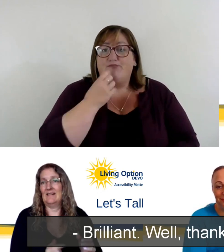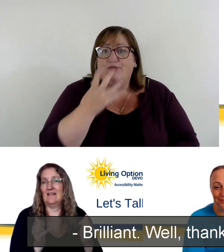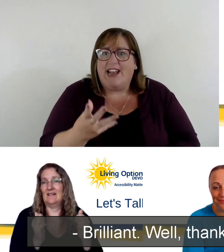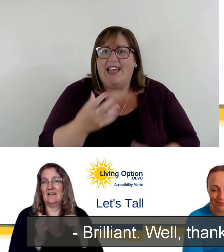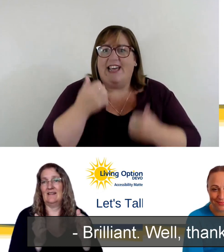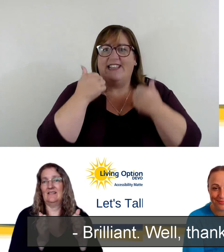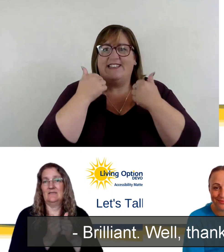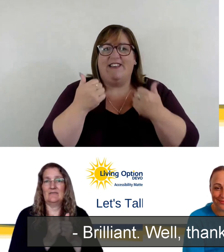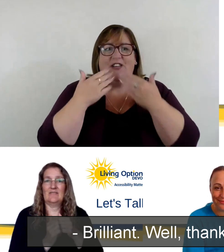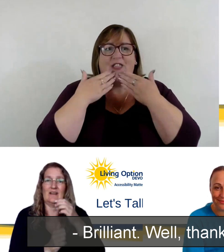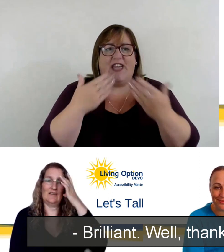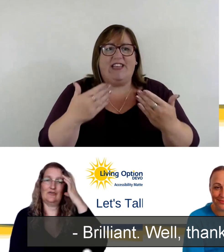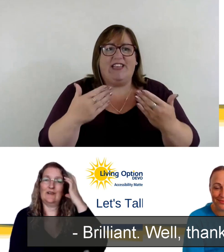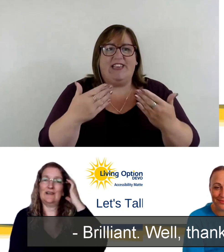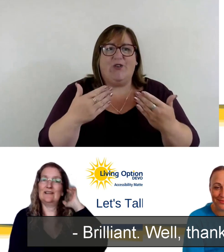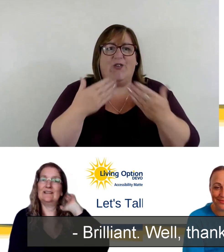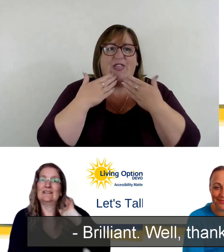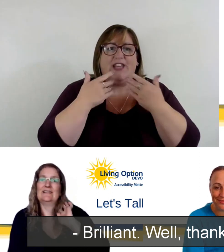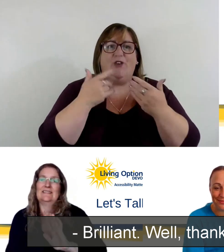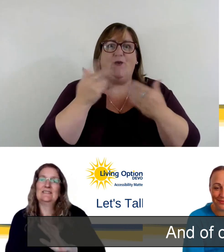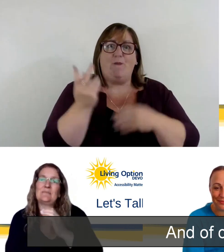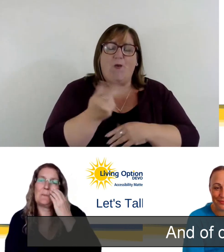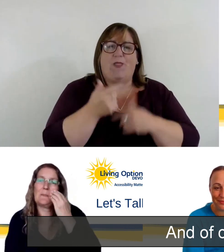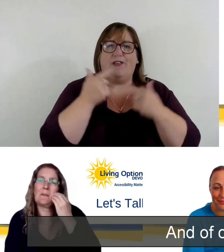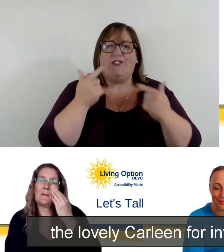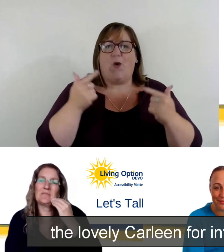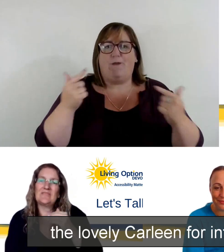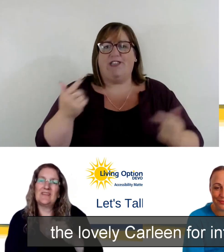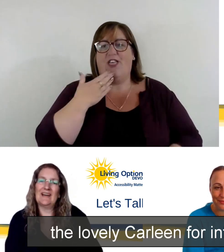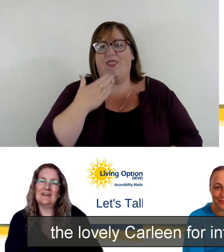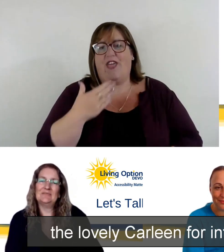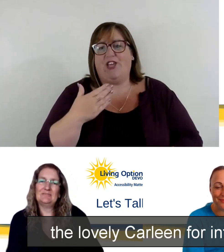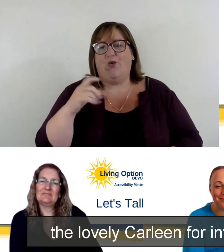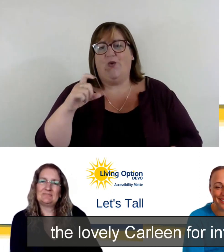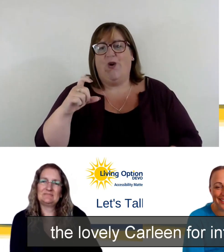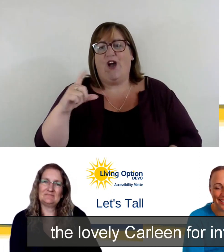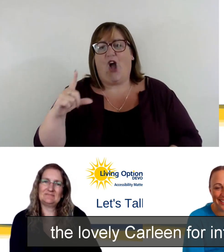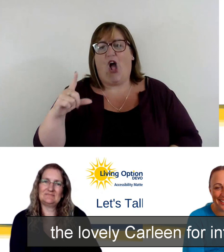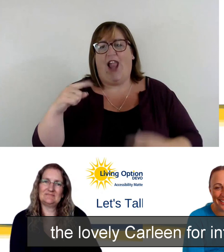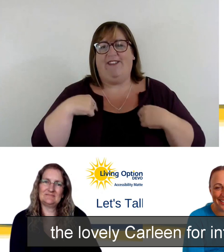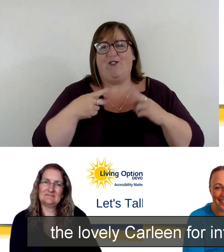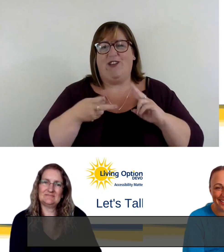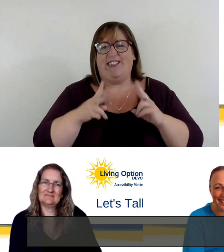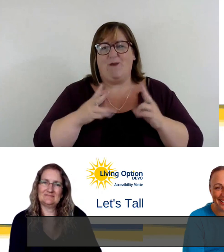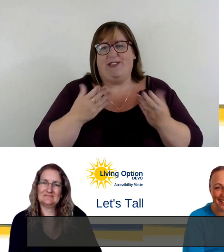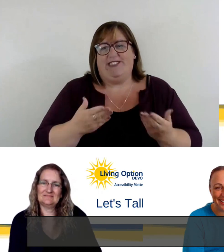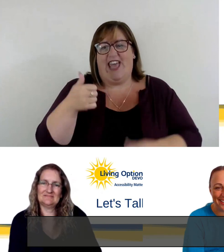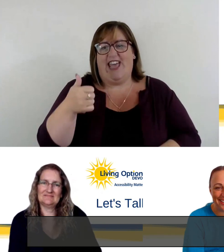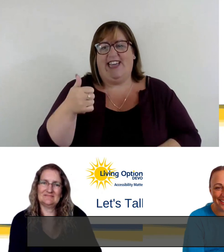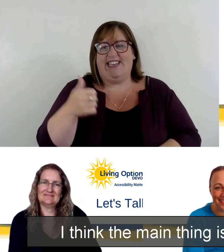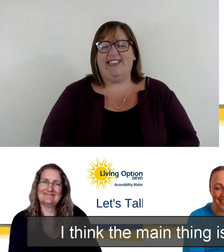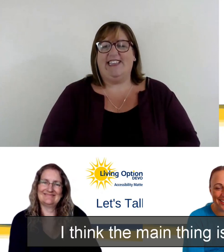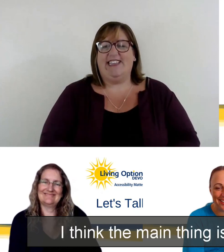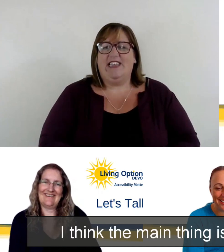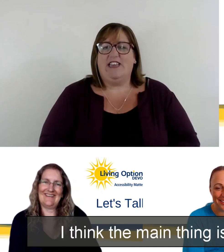Brilliant. Well, thank you both so much, and of course the lovely Carleen for interpreting for us today.